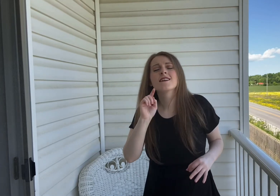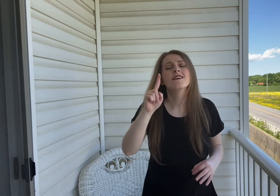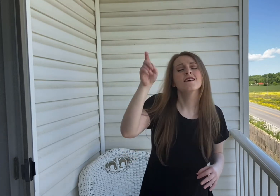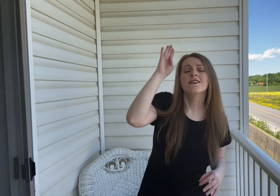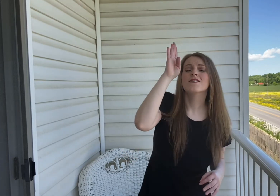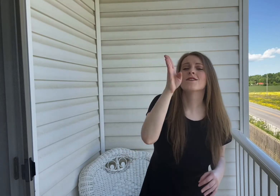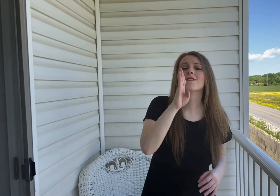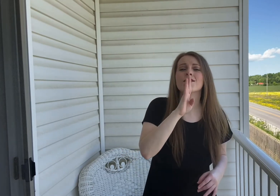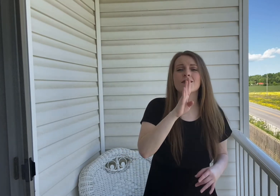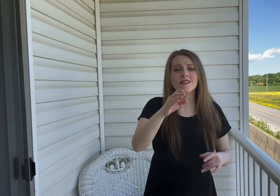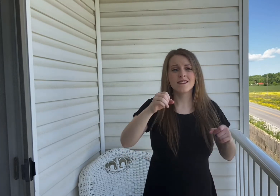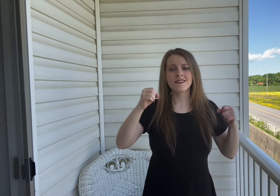found. You will be